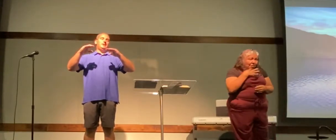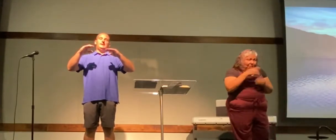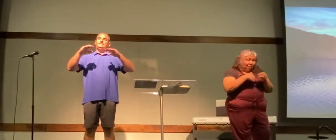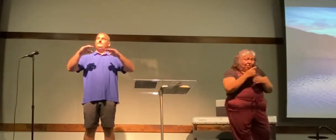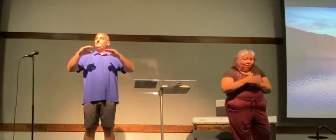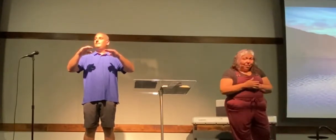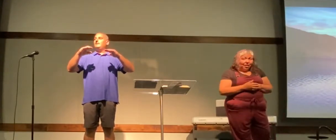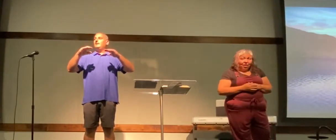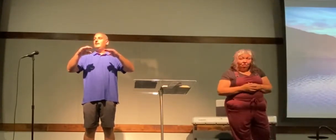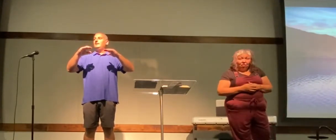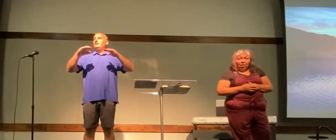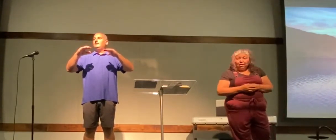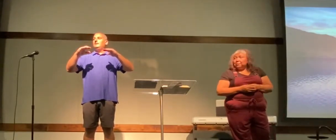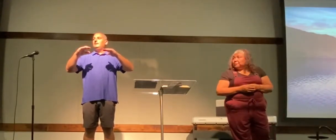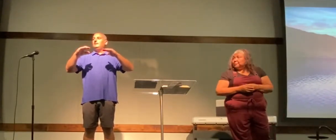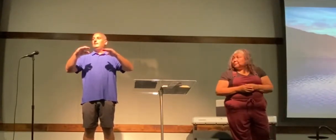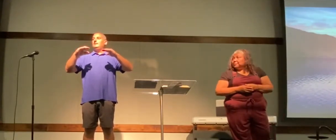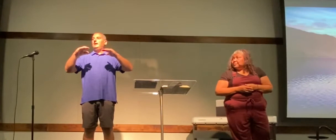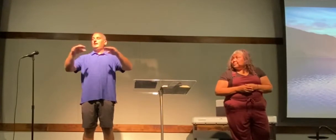Come on.